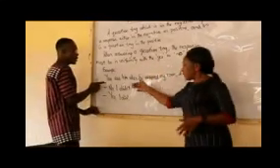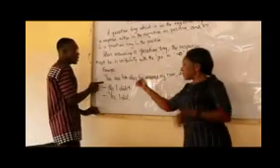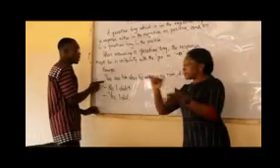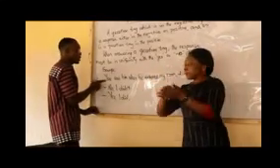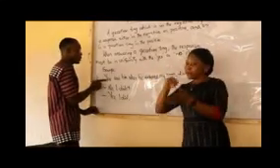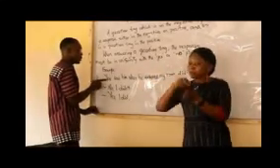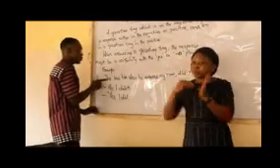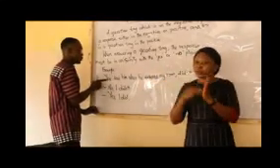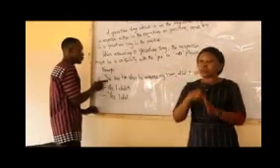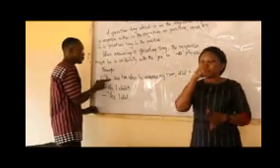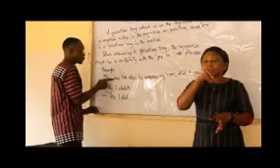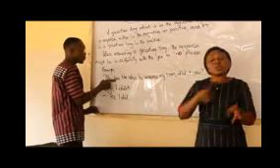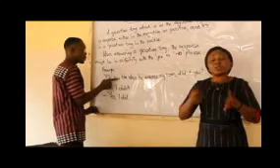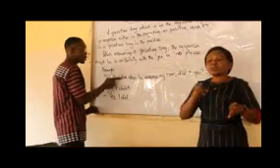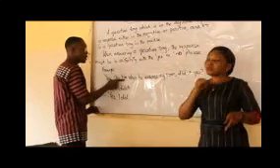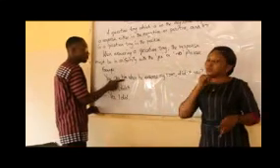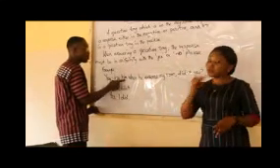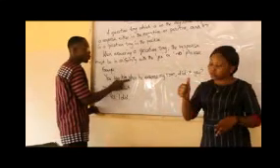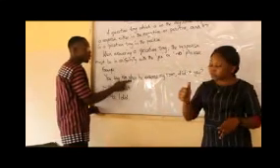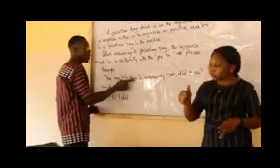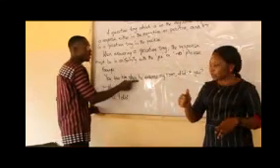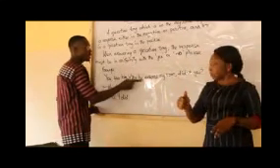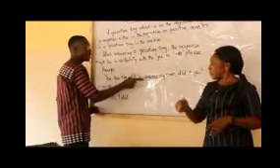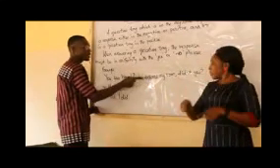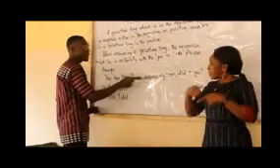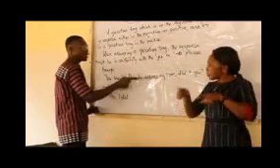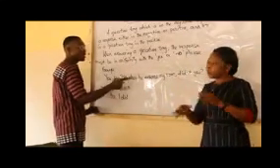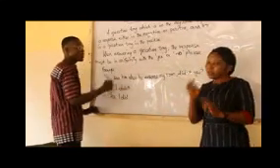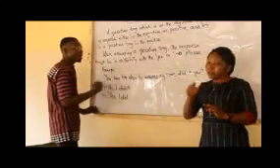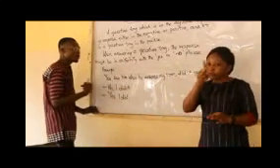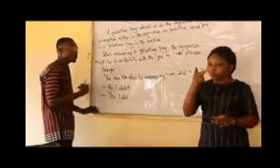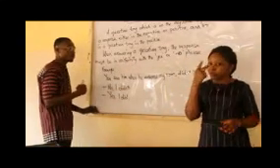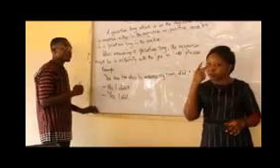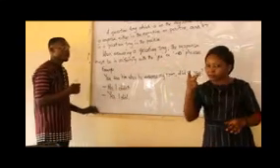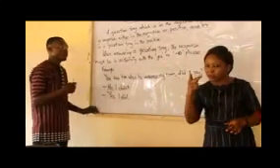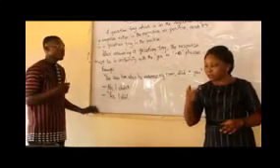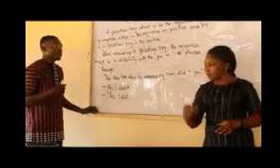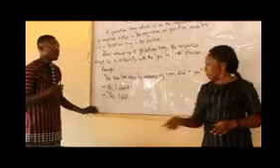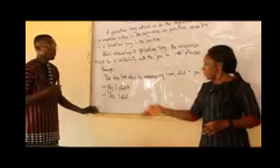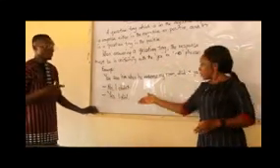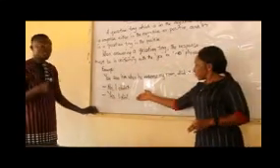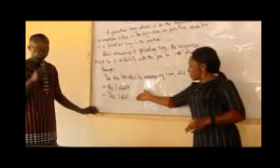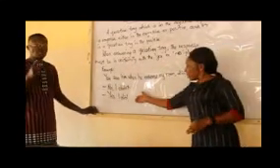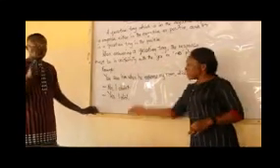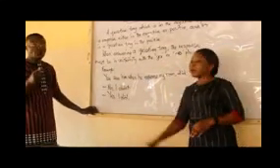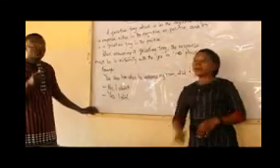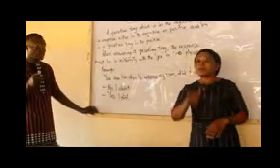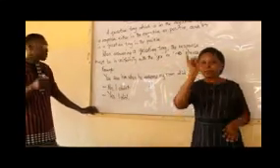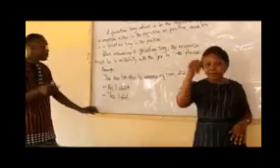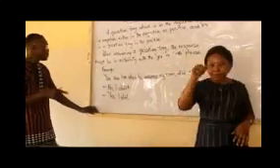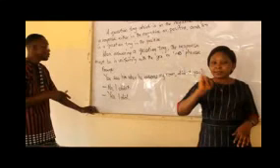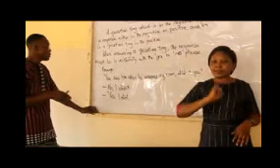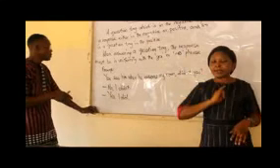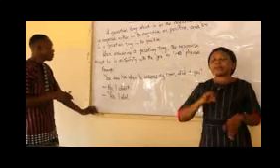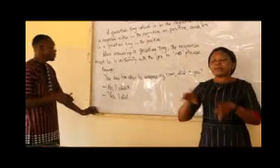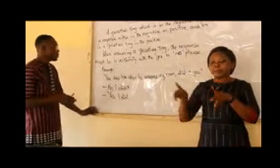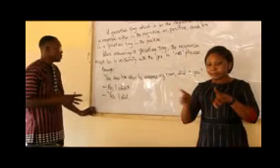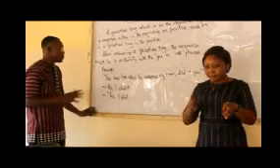say, you saw him when he entered my room, didn't you?